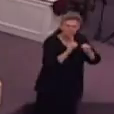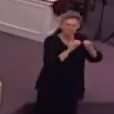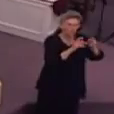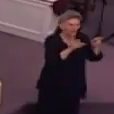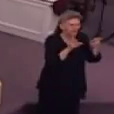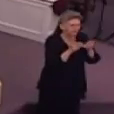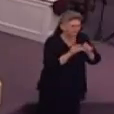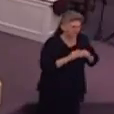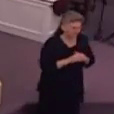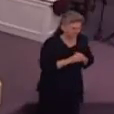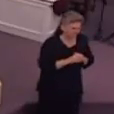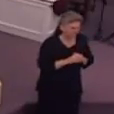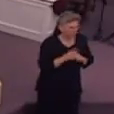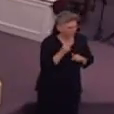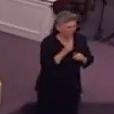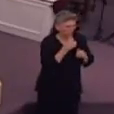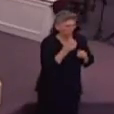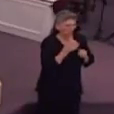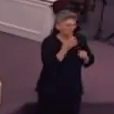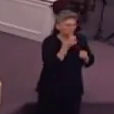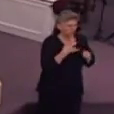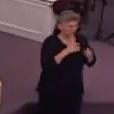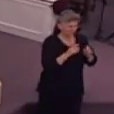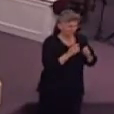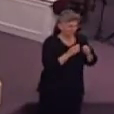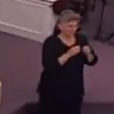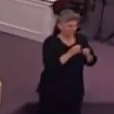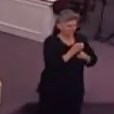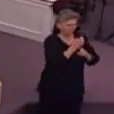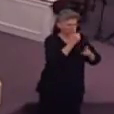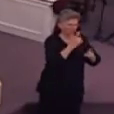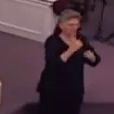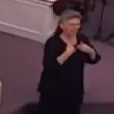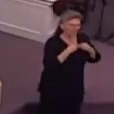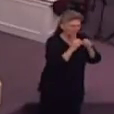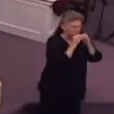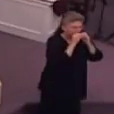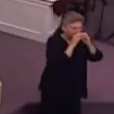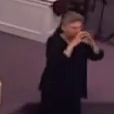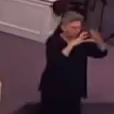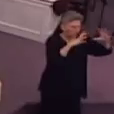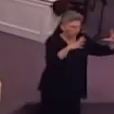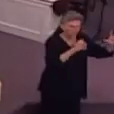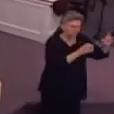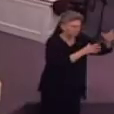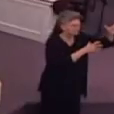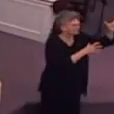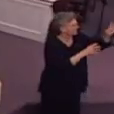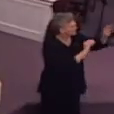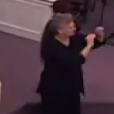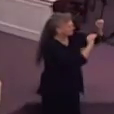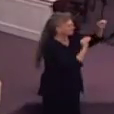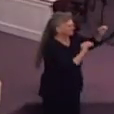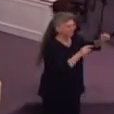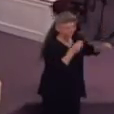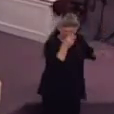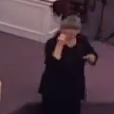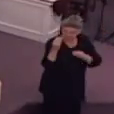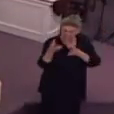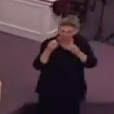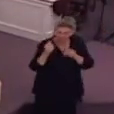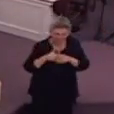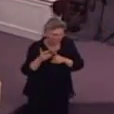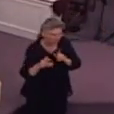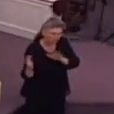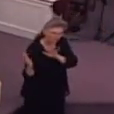the place for a birthday celebration, and had balloons brought in. And he had telling other people, and they began to gather